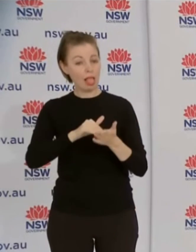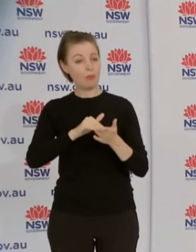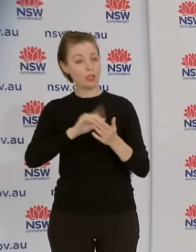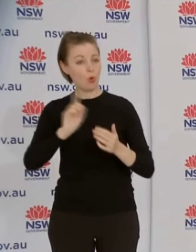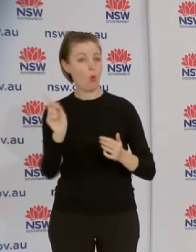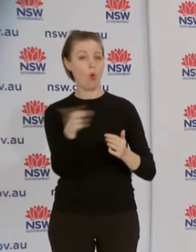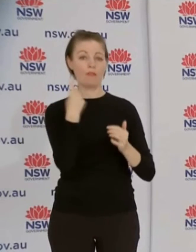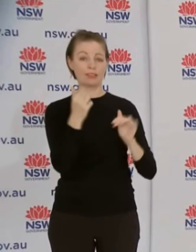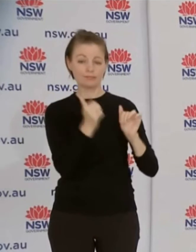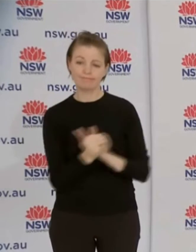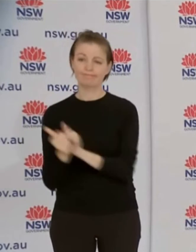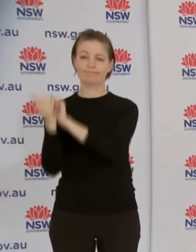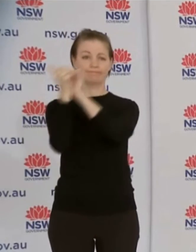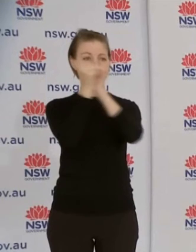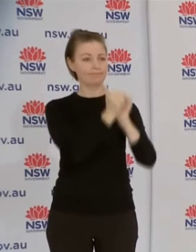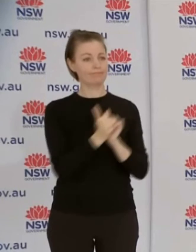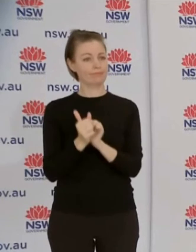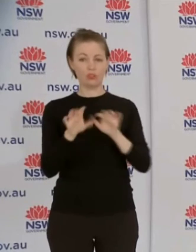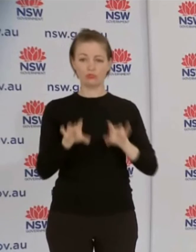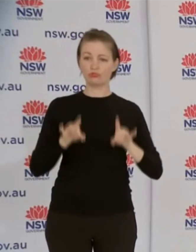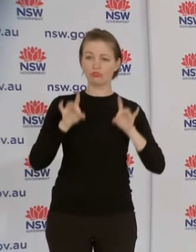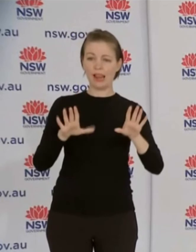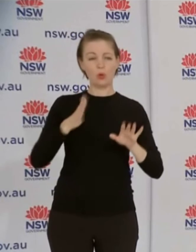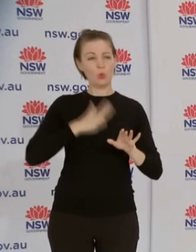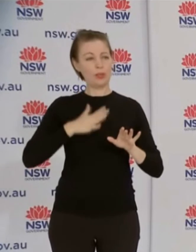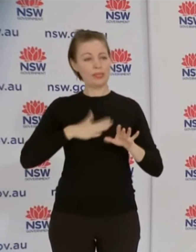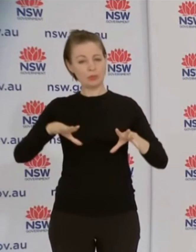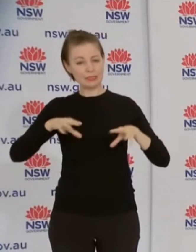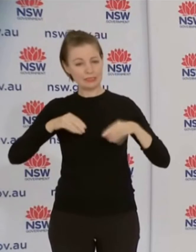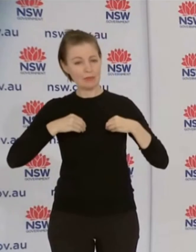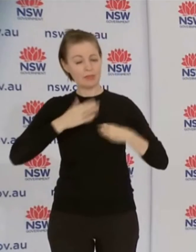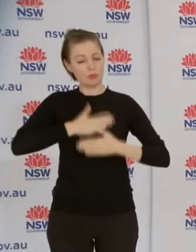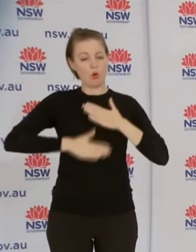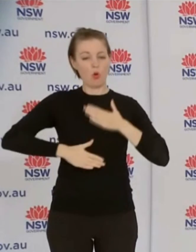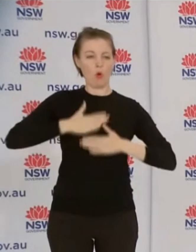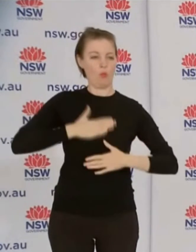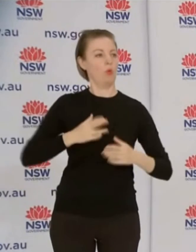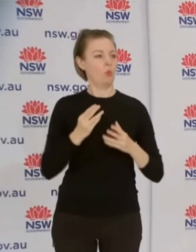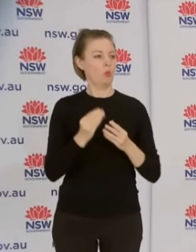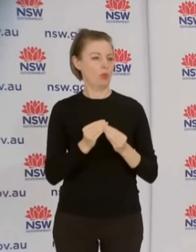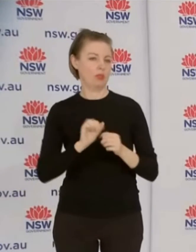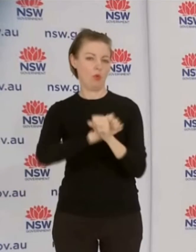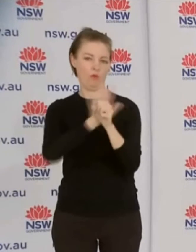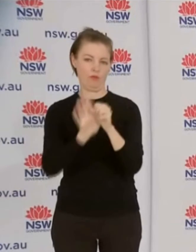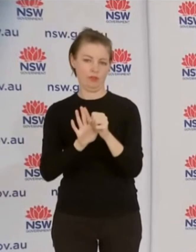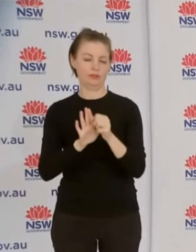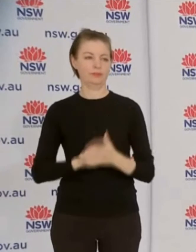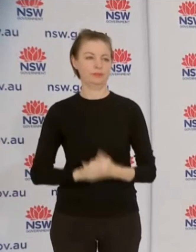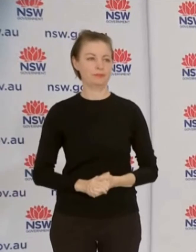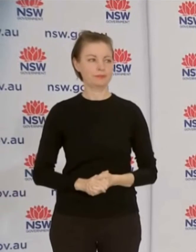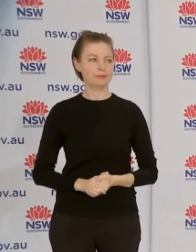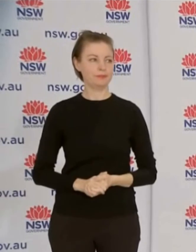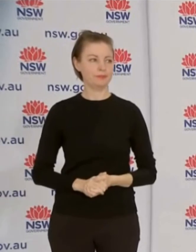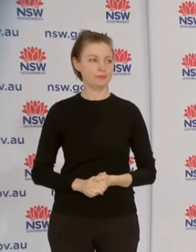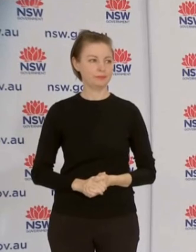together and manage the transition to living with COVID normal. Deputy Premier. Oh, can I ask Premier? Deputy Premier. Can I ask Premier one? Oh,